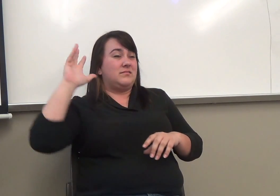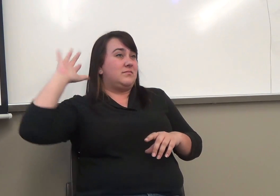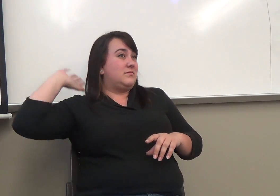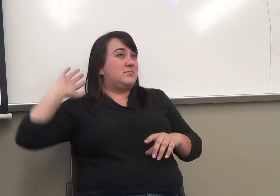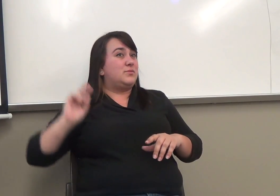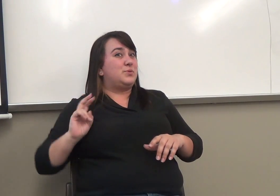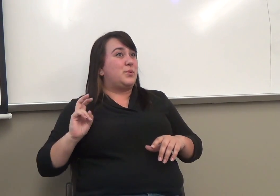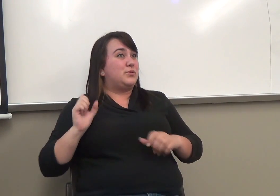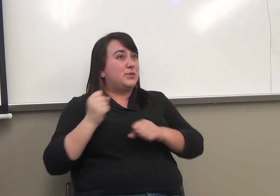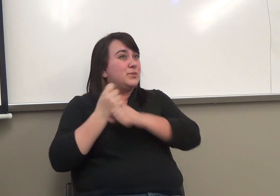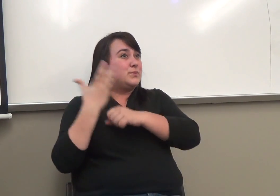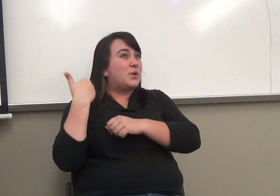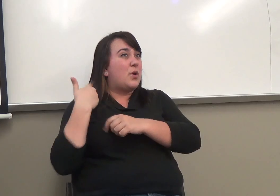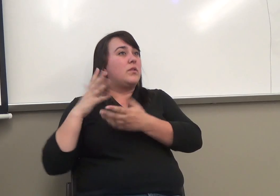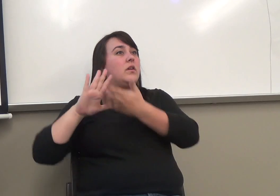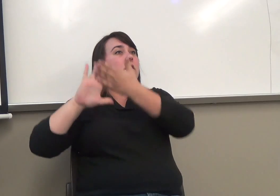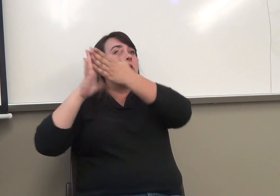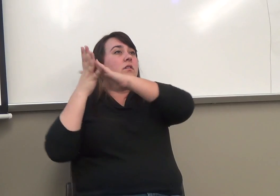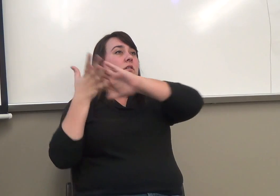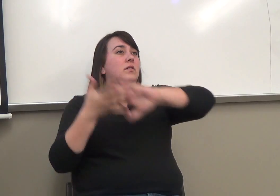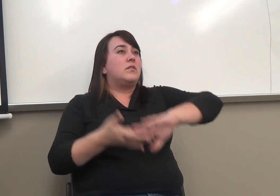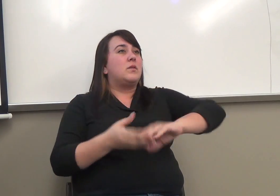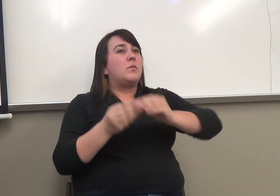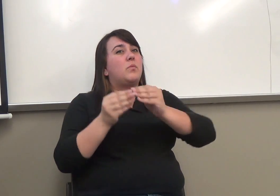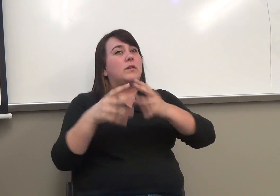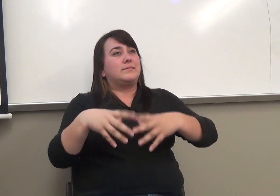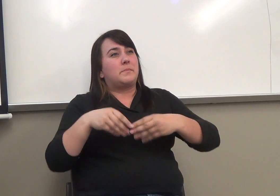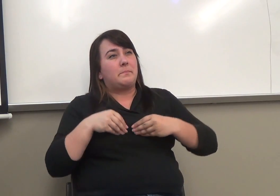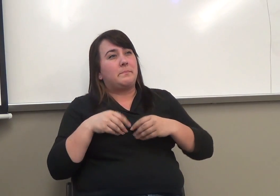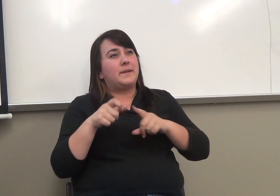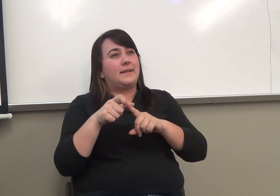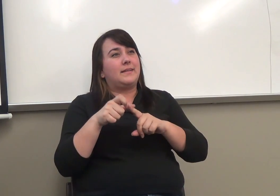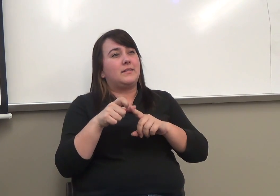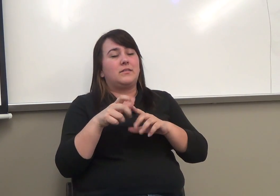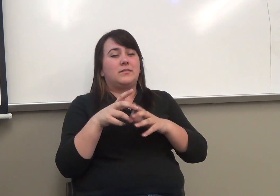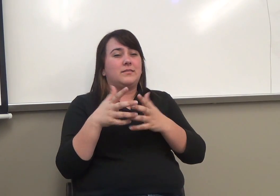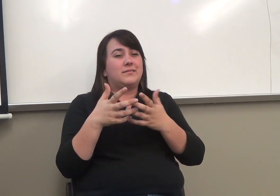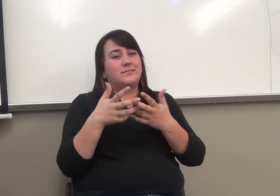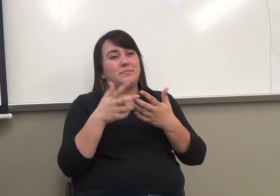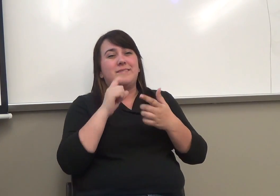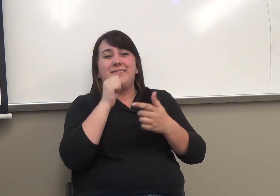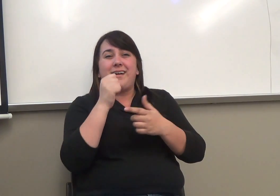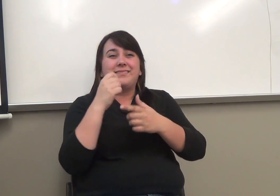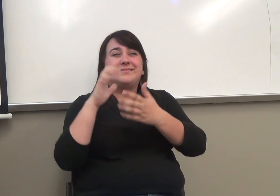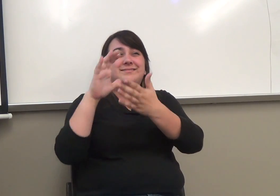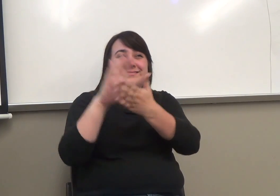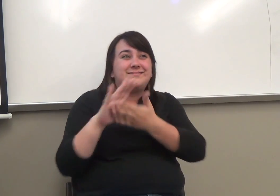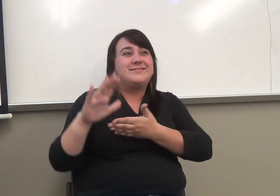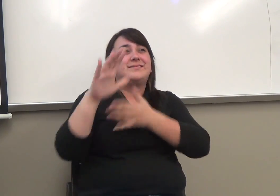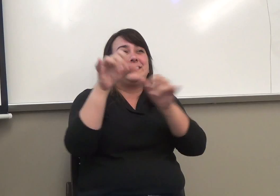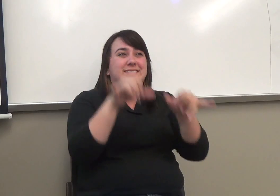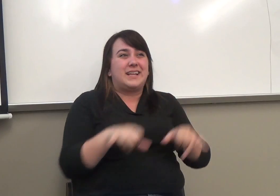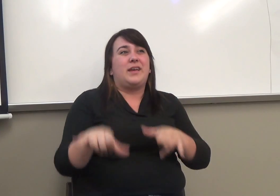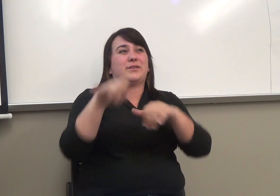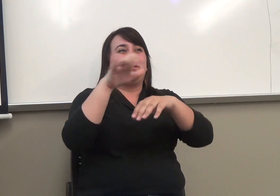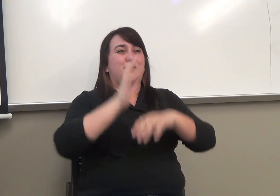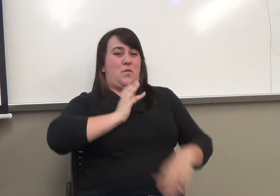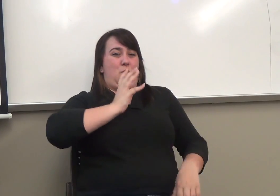And they've kind of moved into being a little bit more acceptable, but they're still not considered formal. Bombed